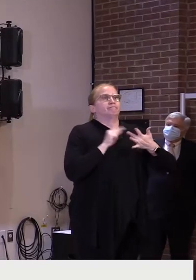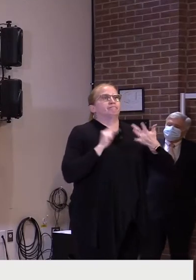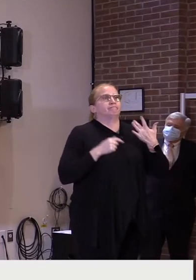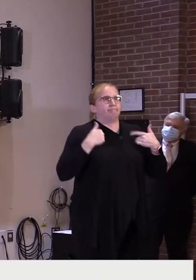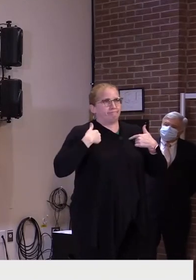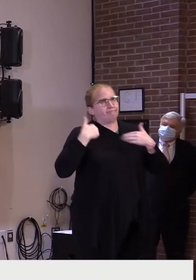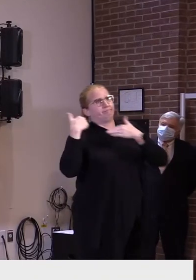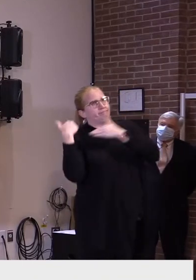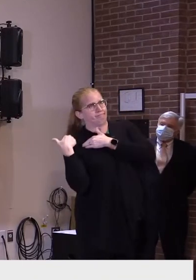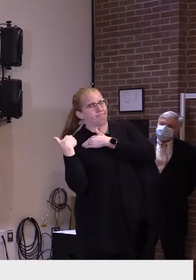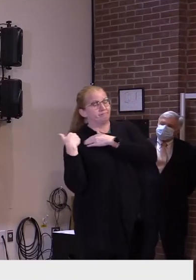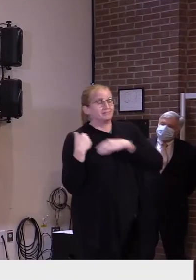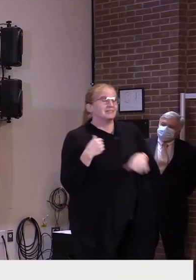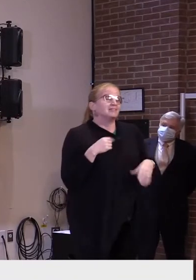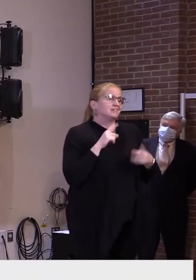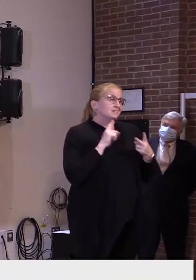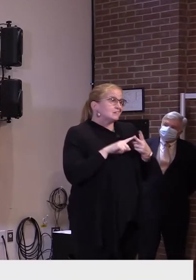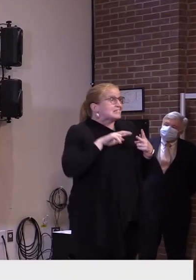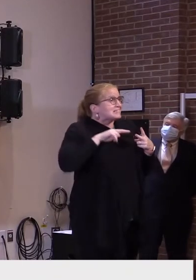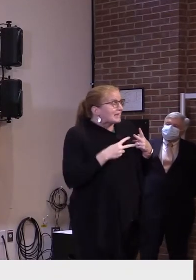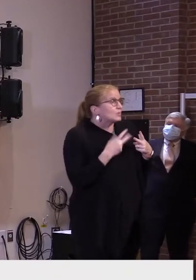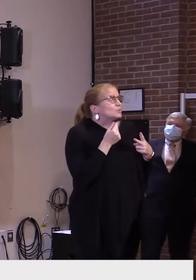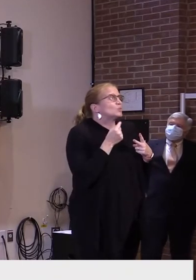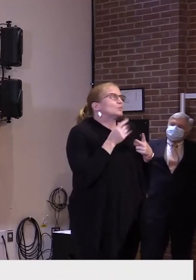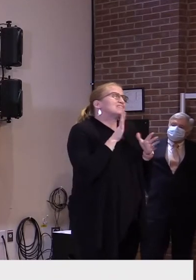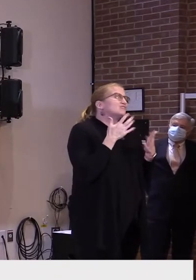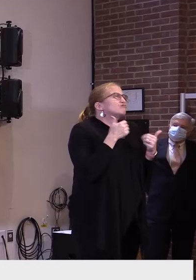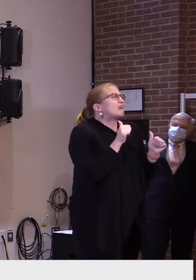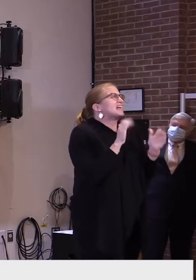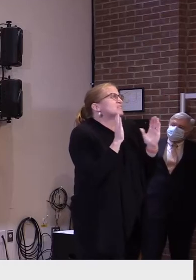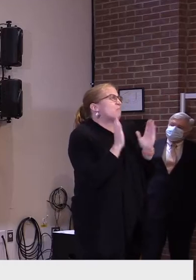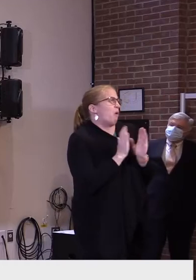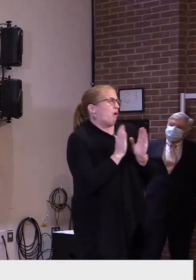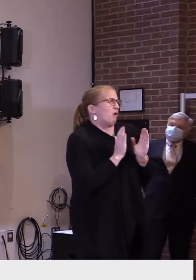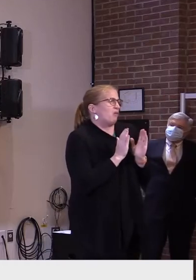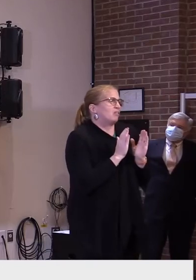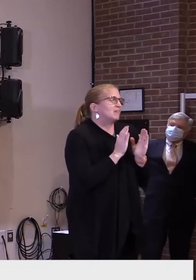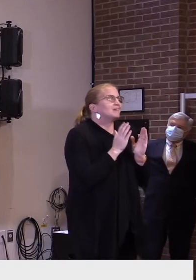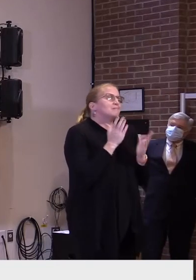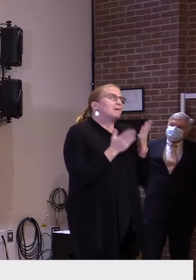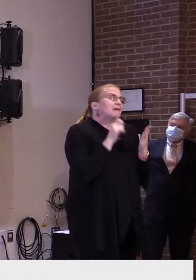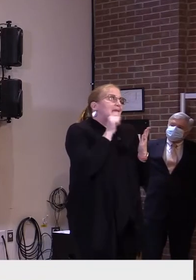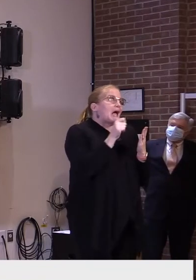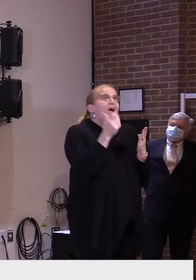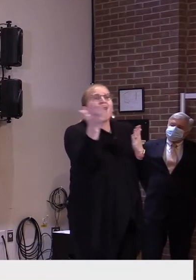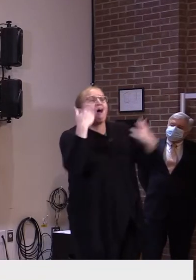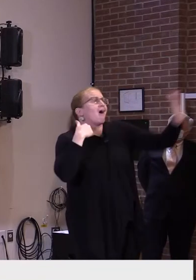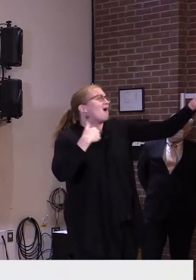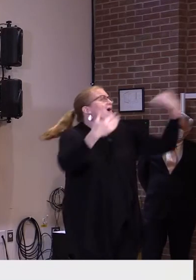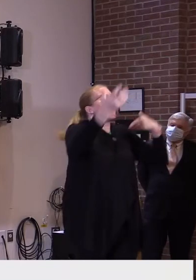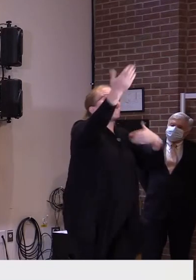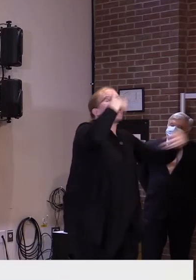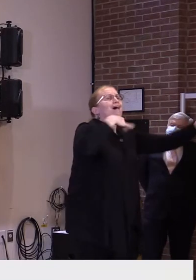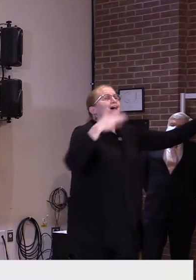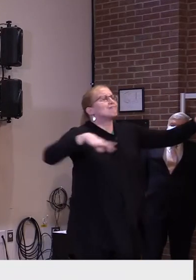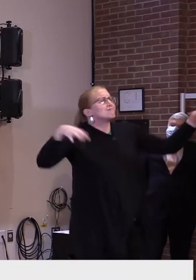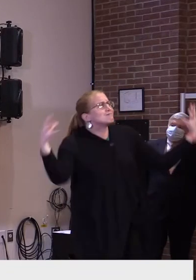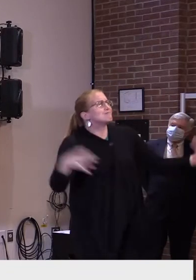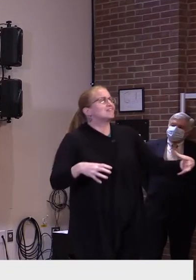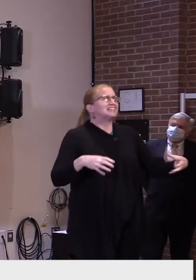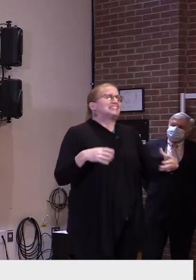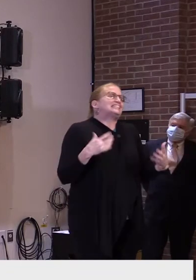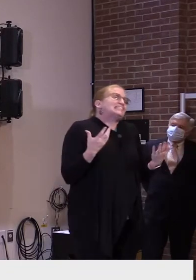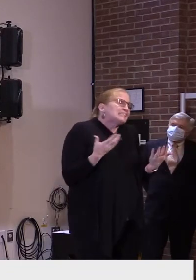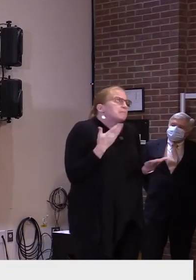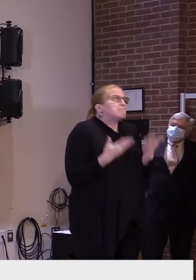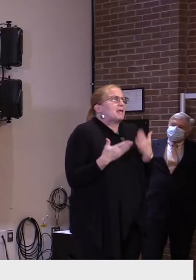people and the more households, the higher the chance that someone could have the virus and expose other people. Even